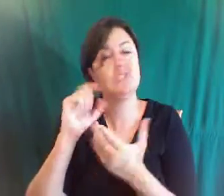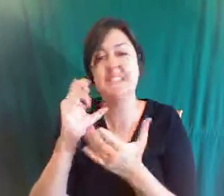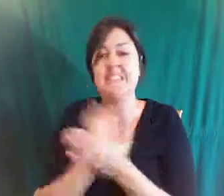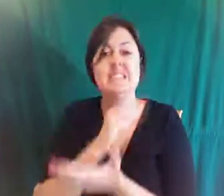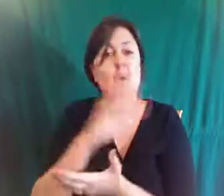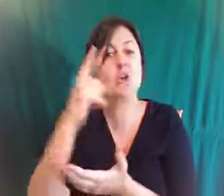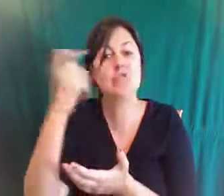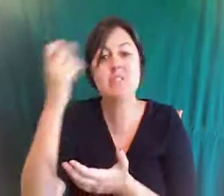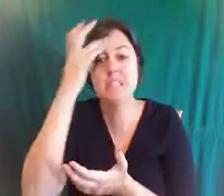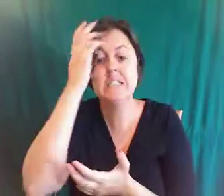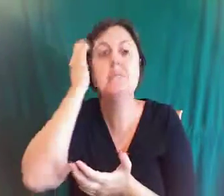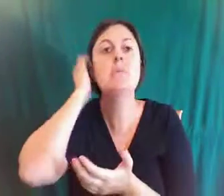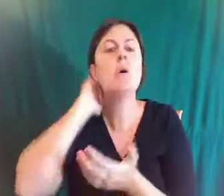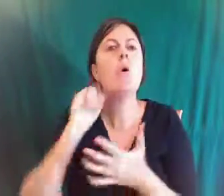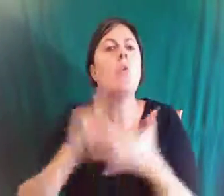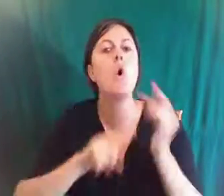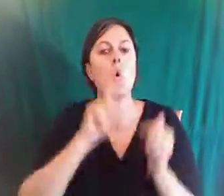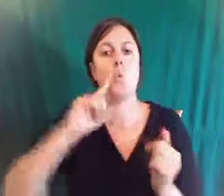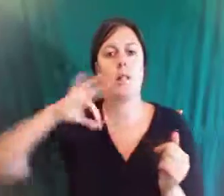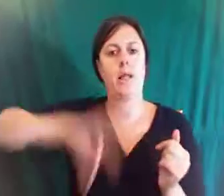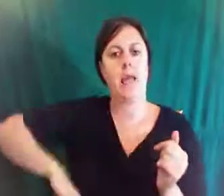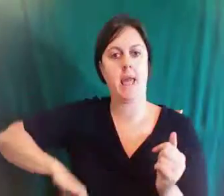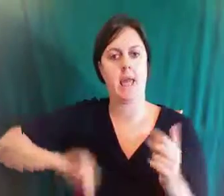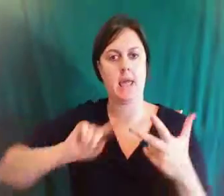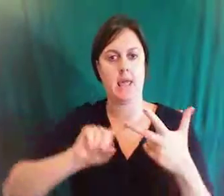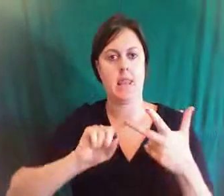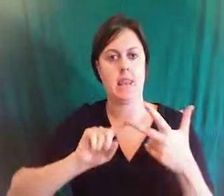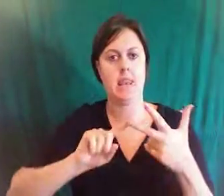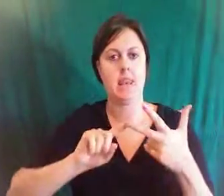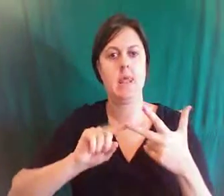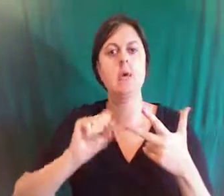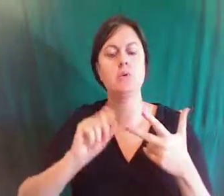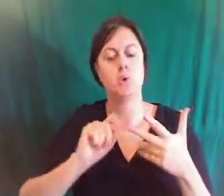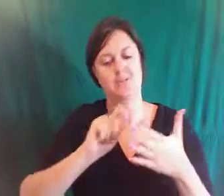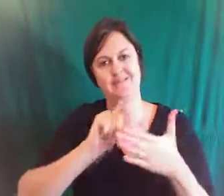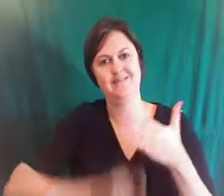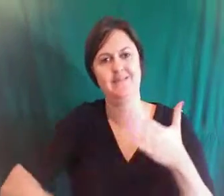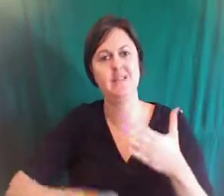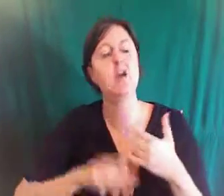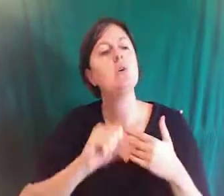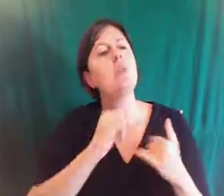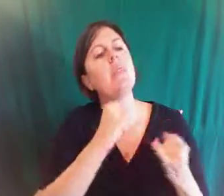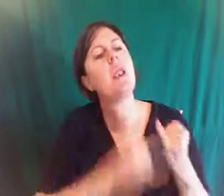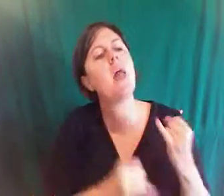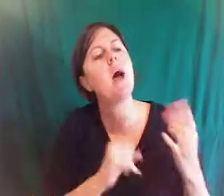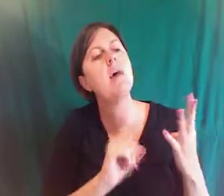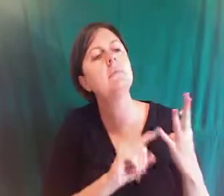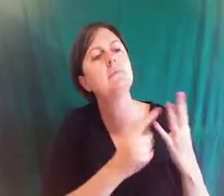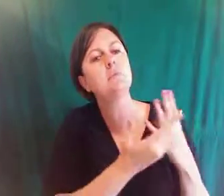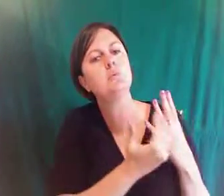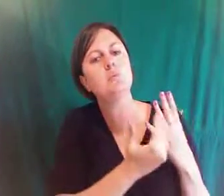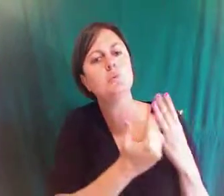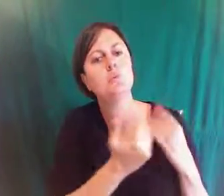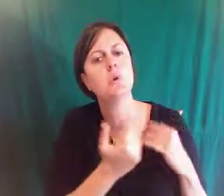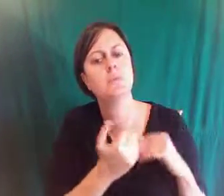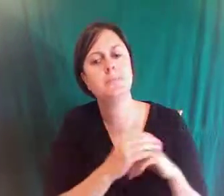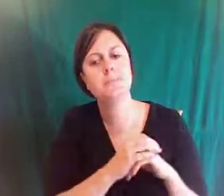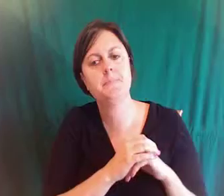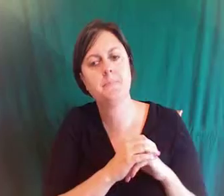can see that to be and then it's just up to what what's the very last thing you have to do well i think then the piece once i had